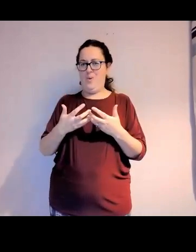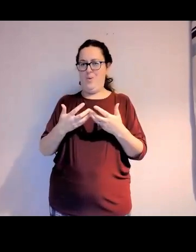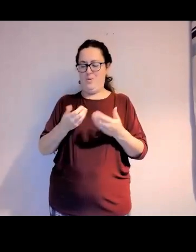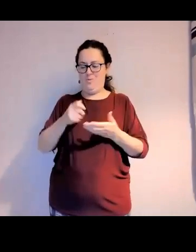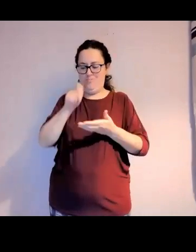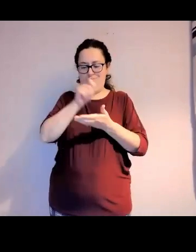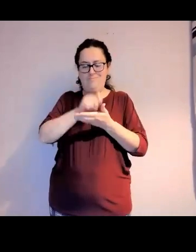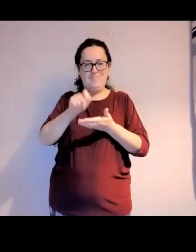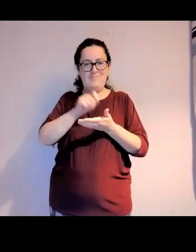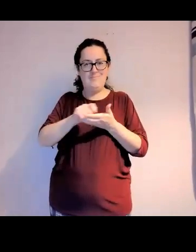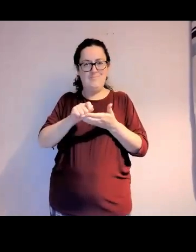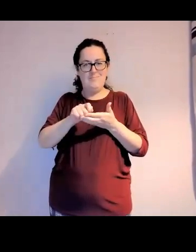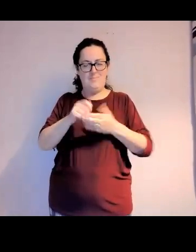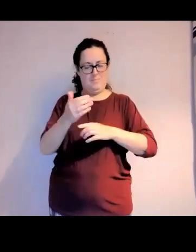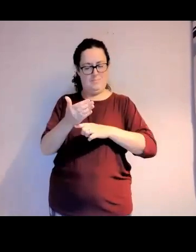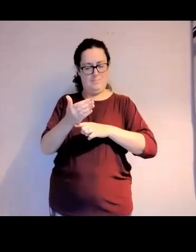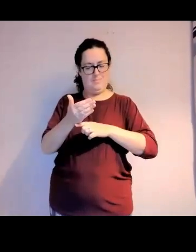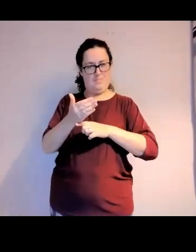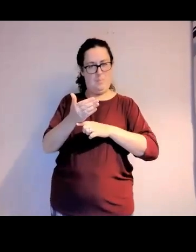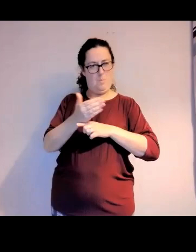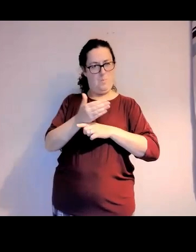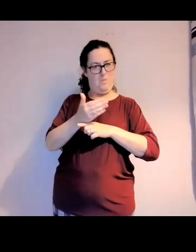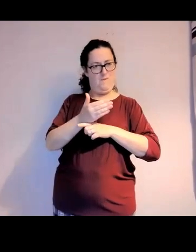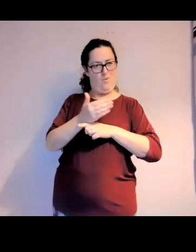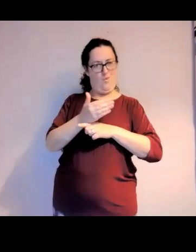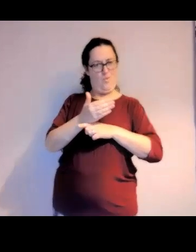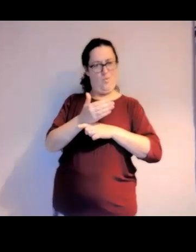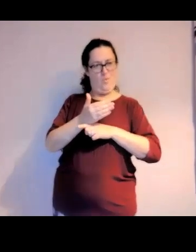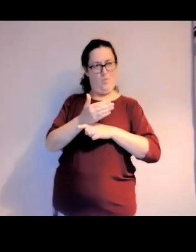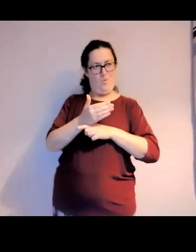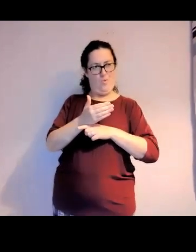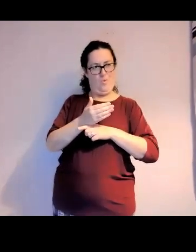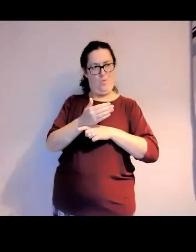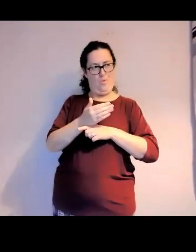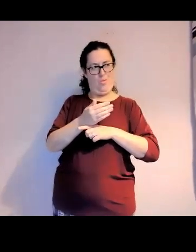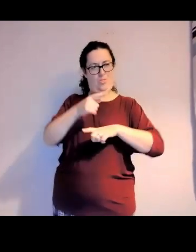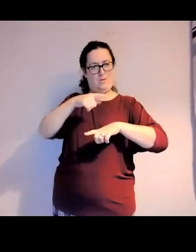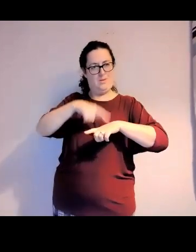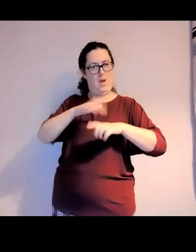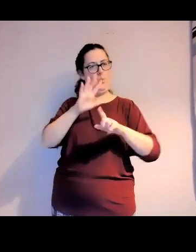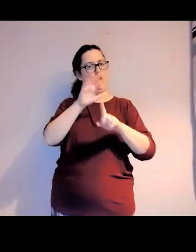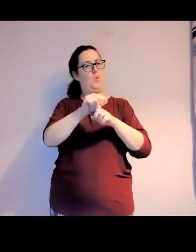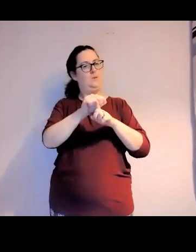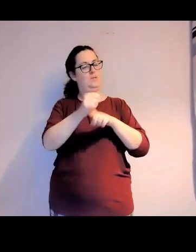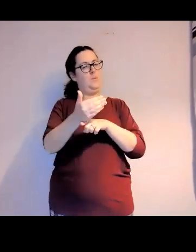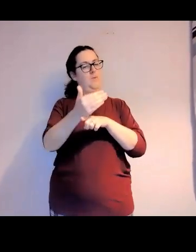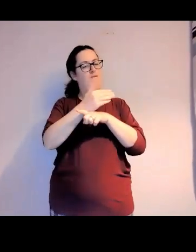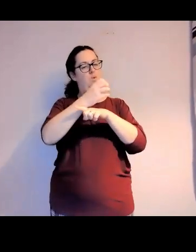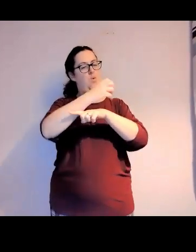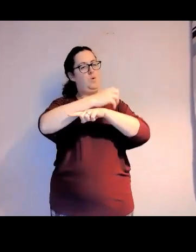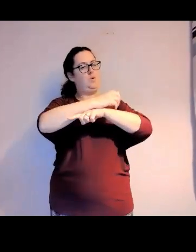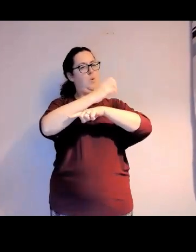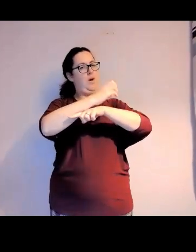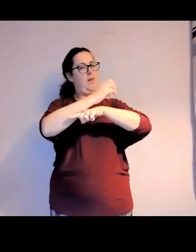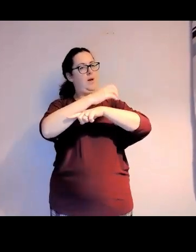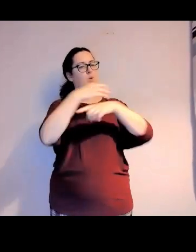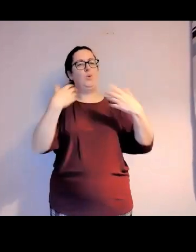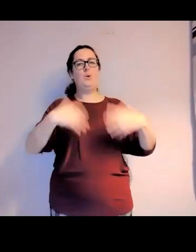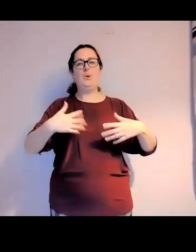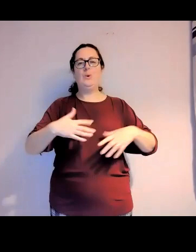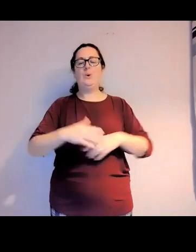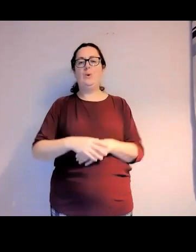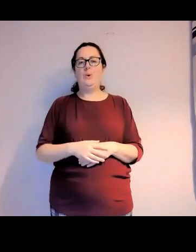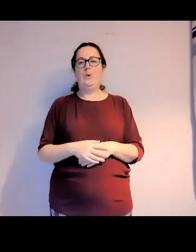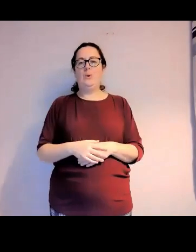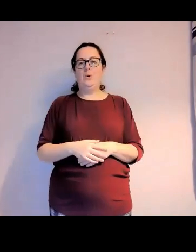about the moment before the moment that we might notice, before the twilight. Just genius. And I